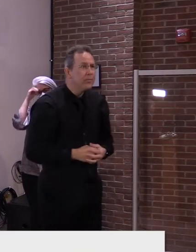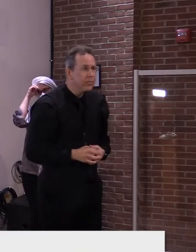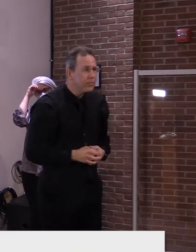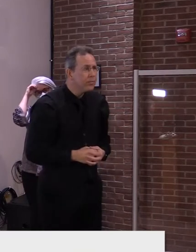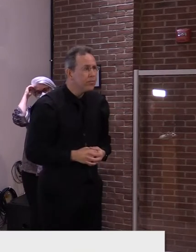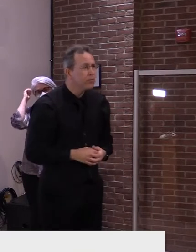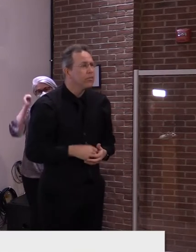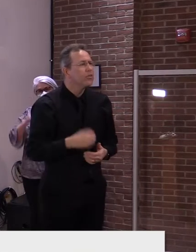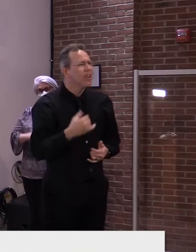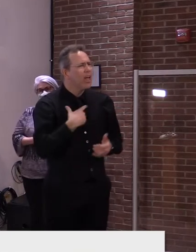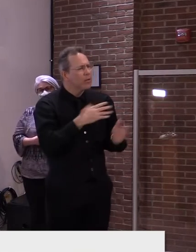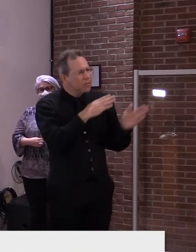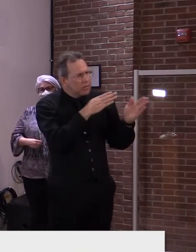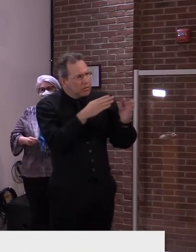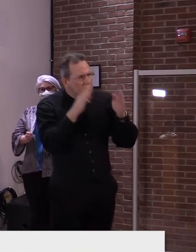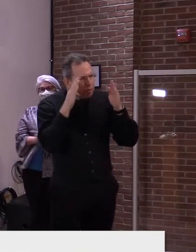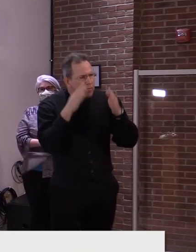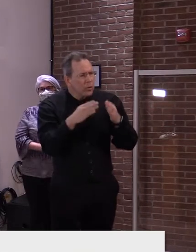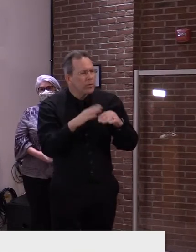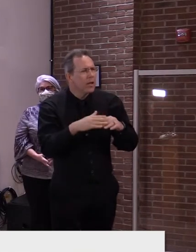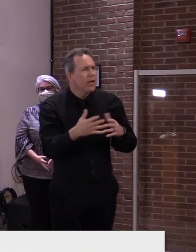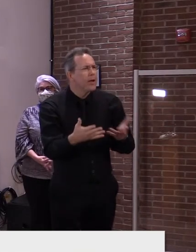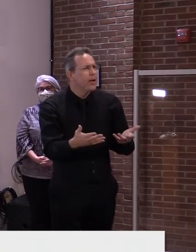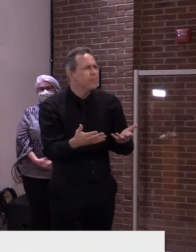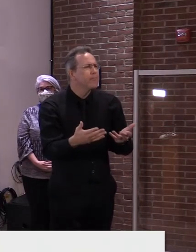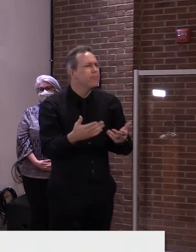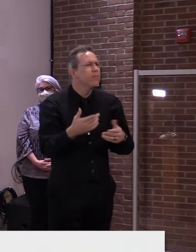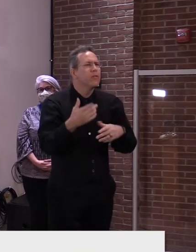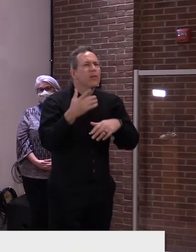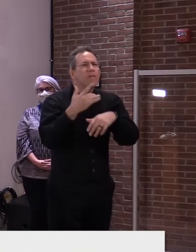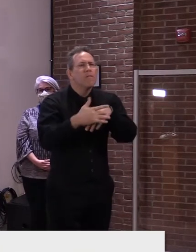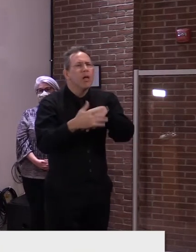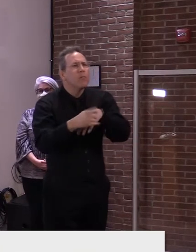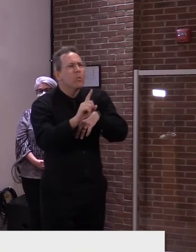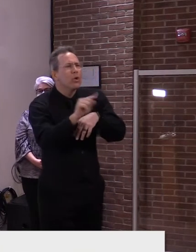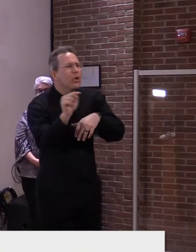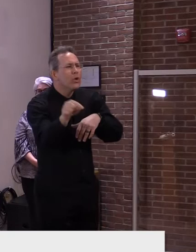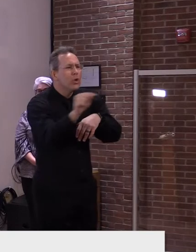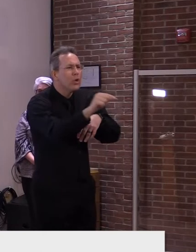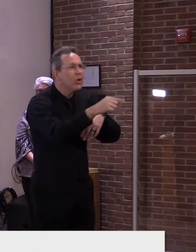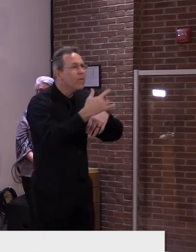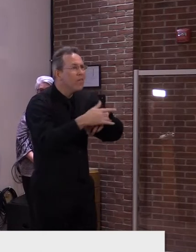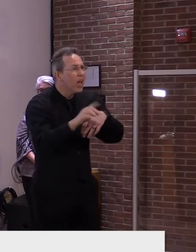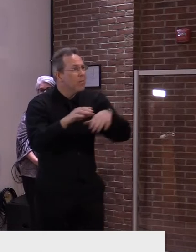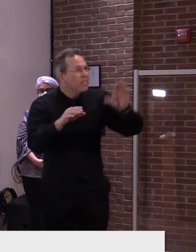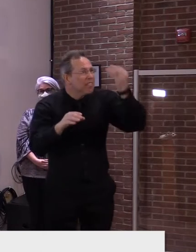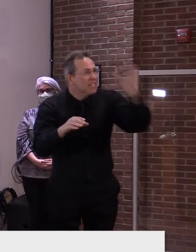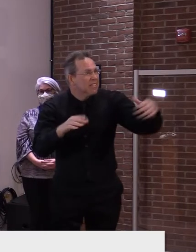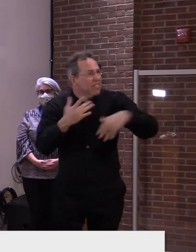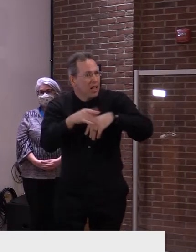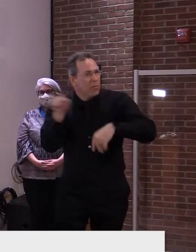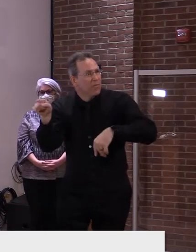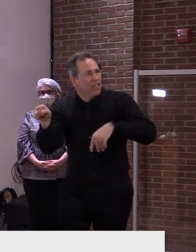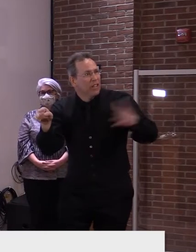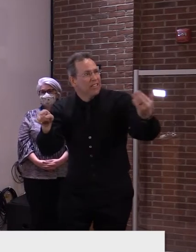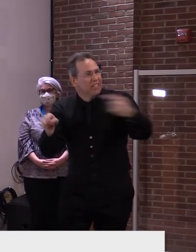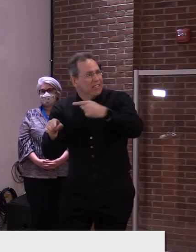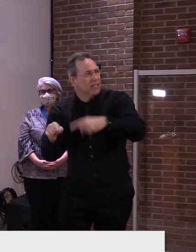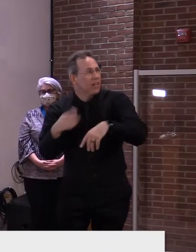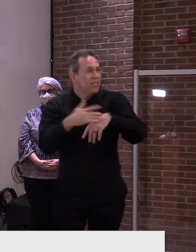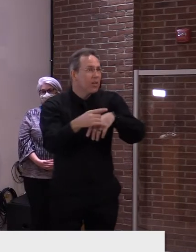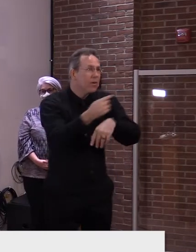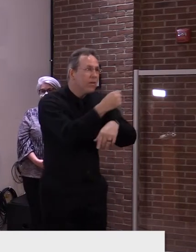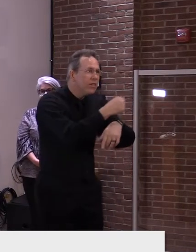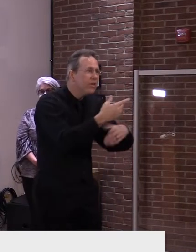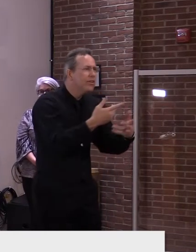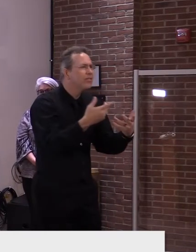on sort of the availability of slots in clinics, because as the governor said, it's a little bit too early to make